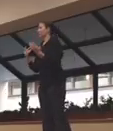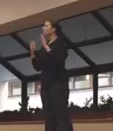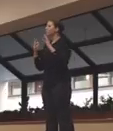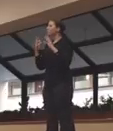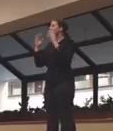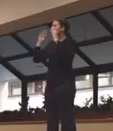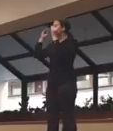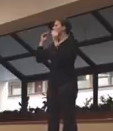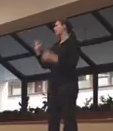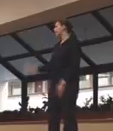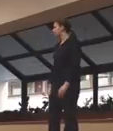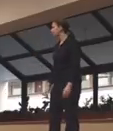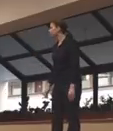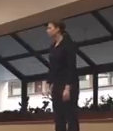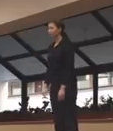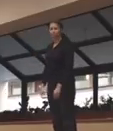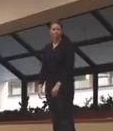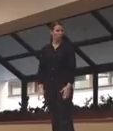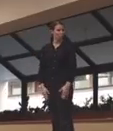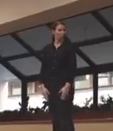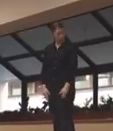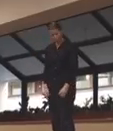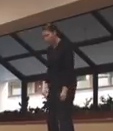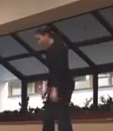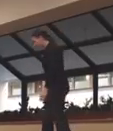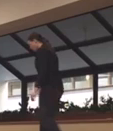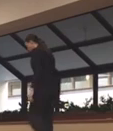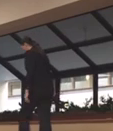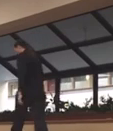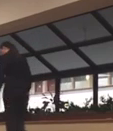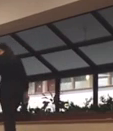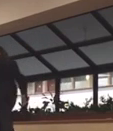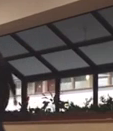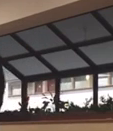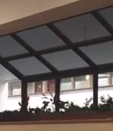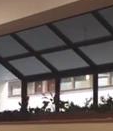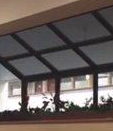Some of them have licensure, some of them don't, but it's something to consider as well.